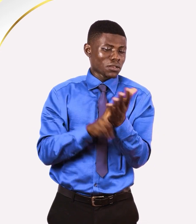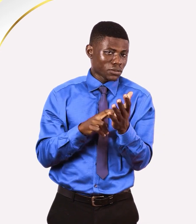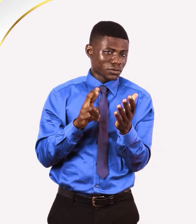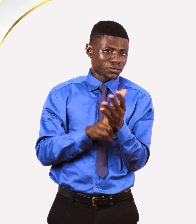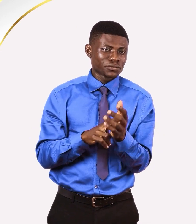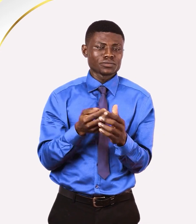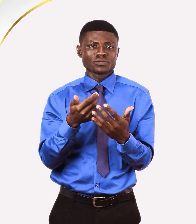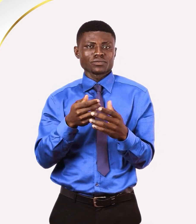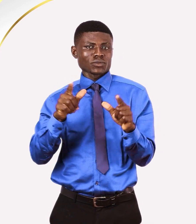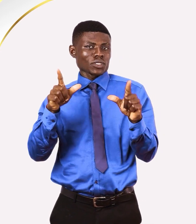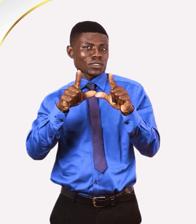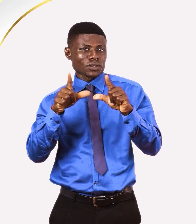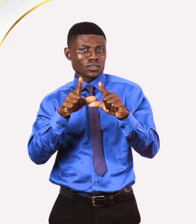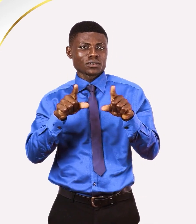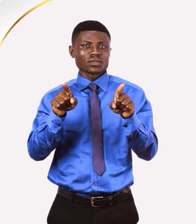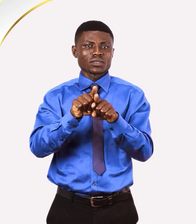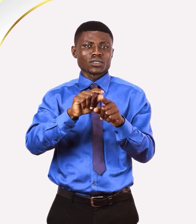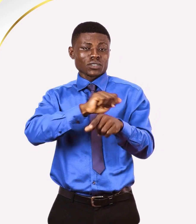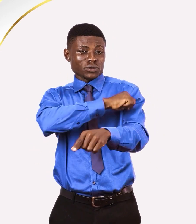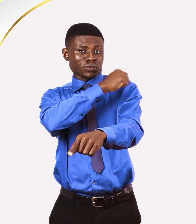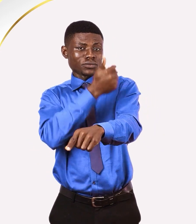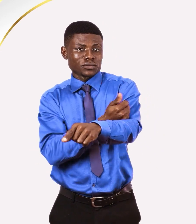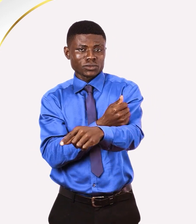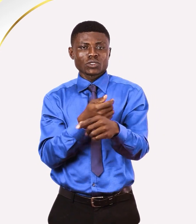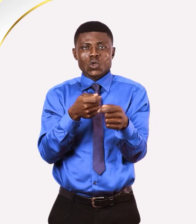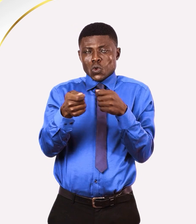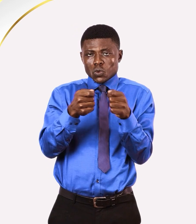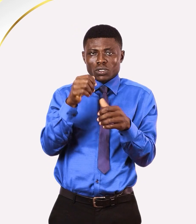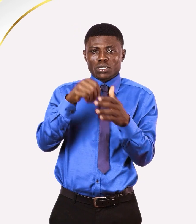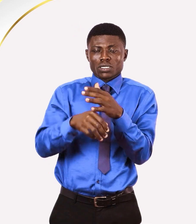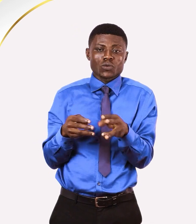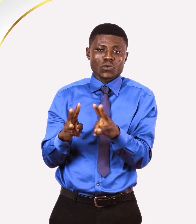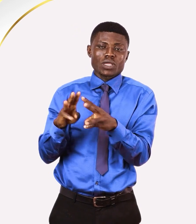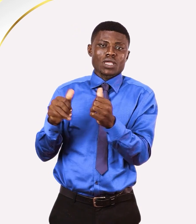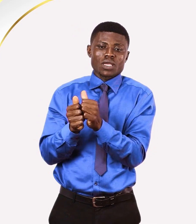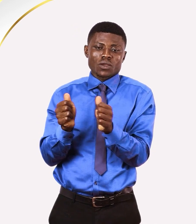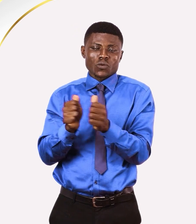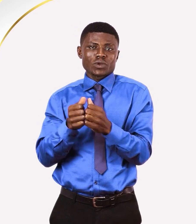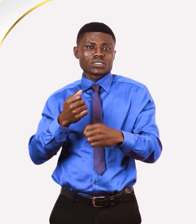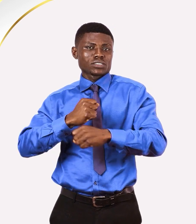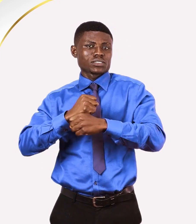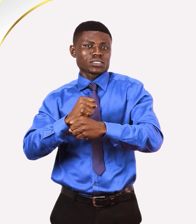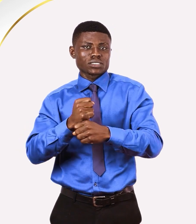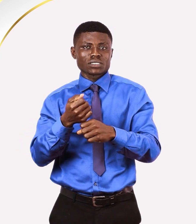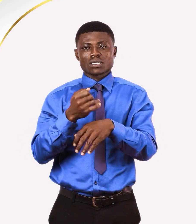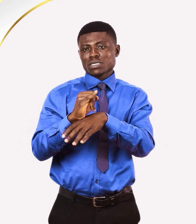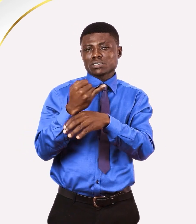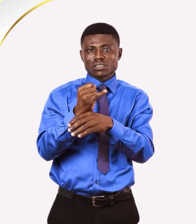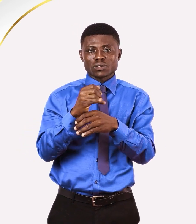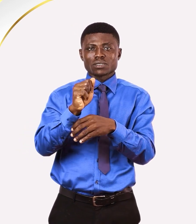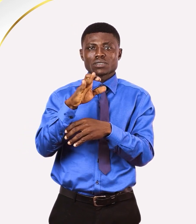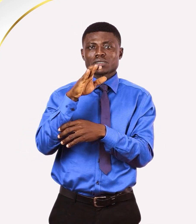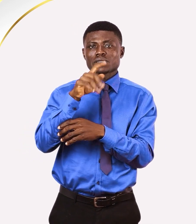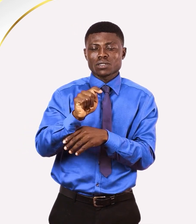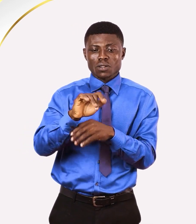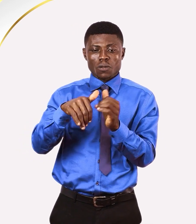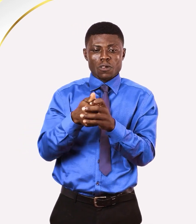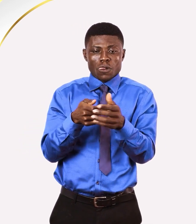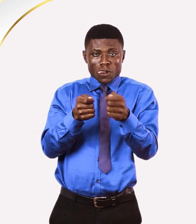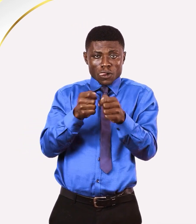Register, license, authorize or regulate in accordance with the Securities Industry Act or